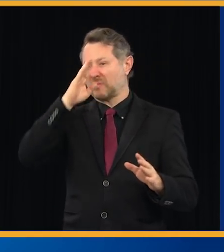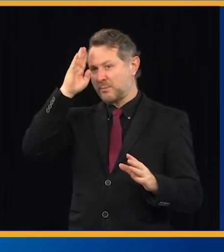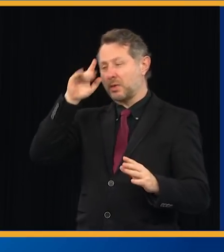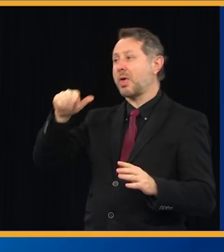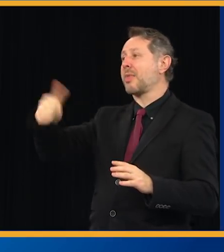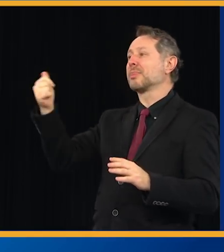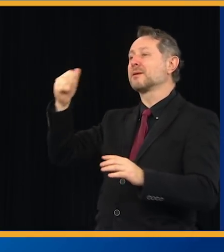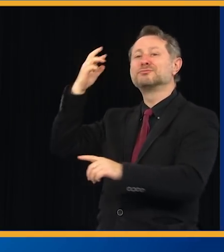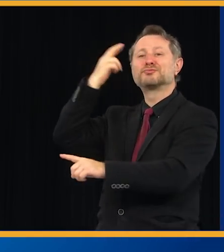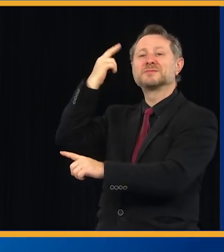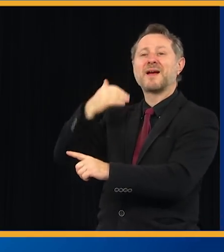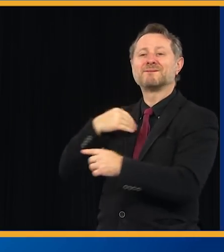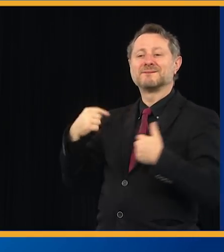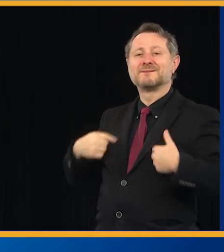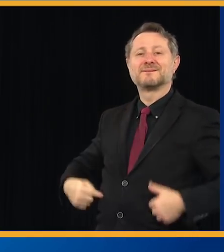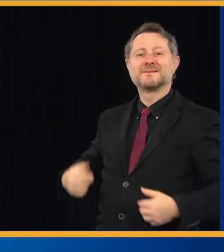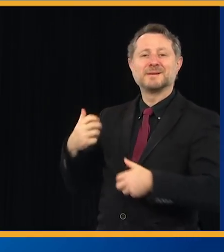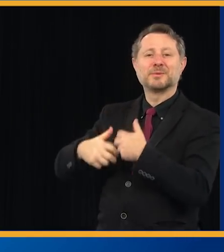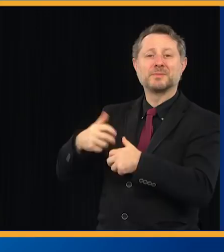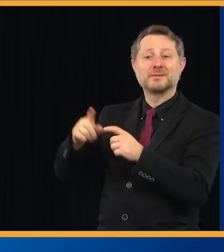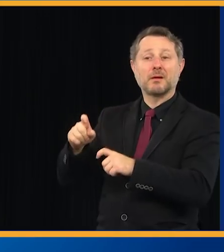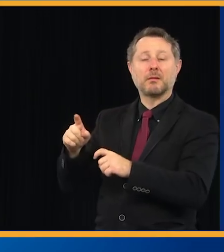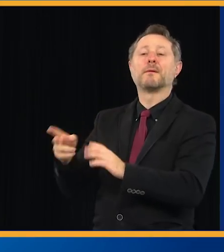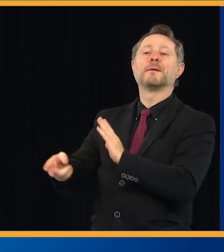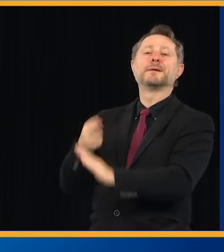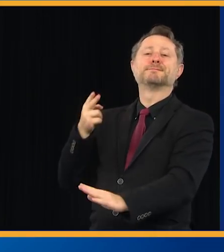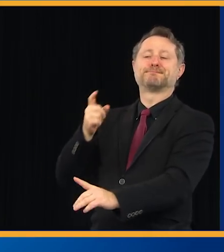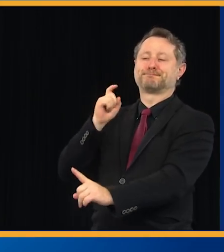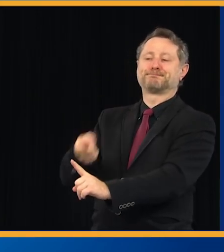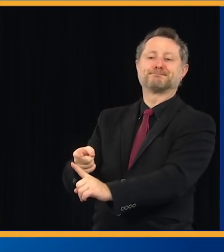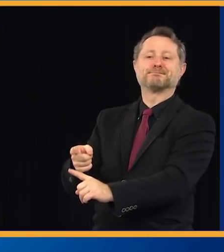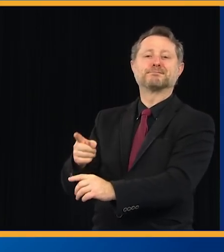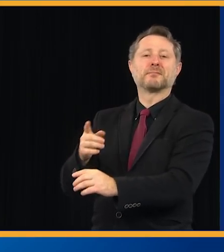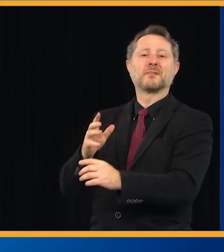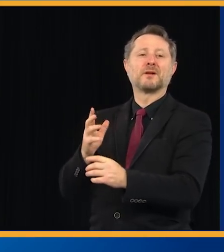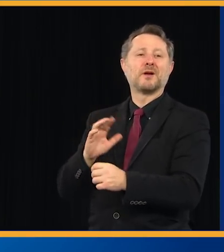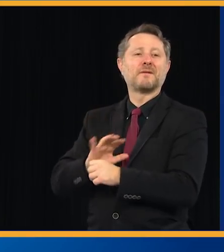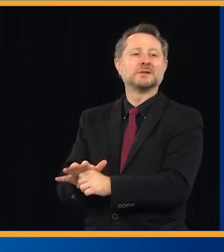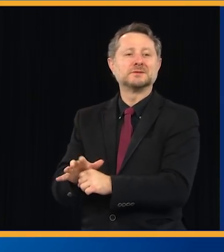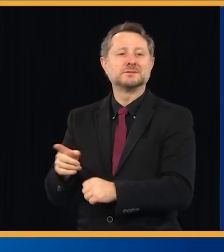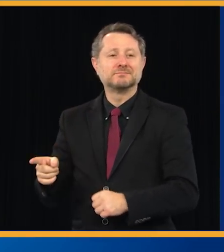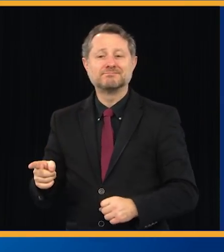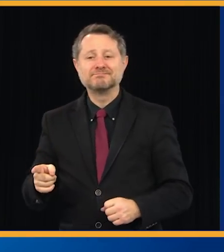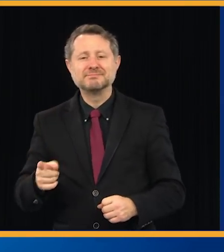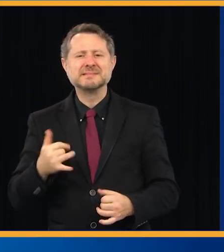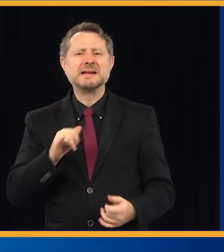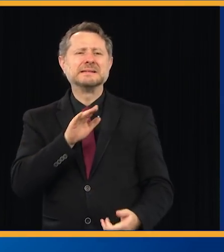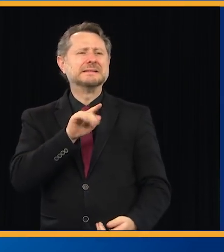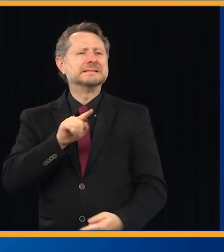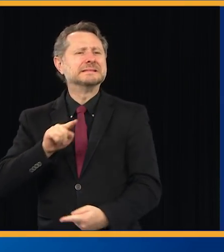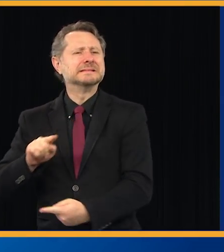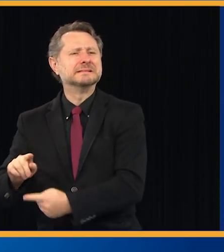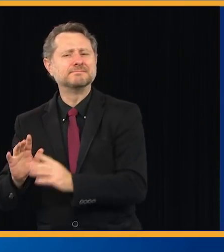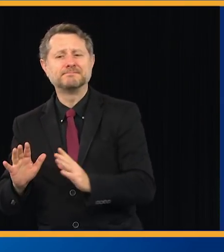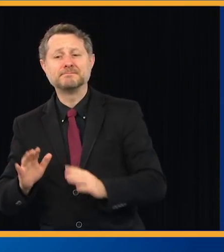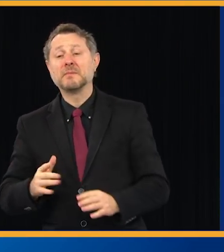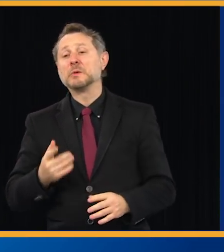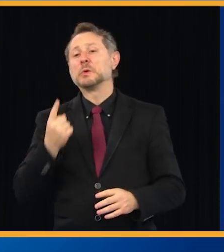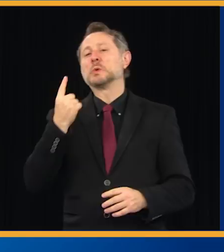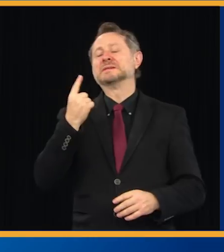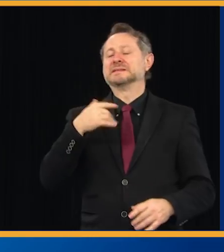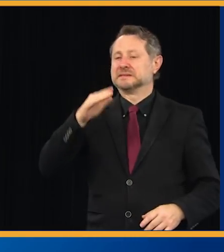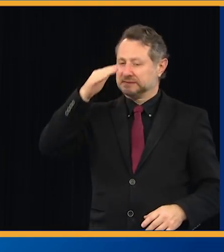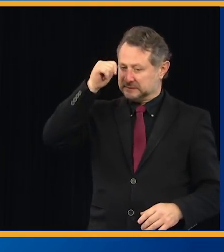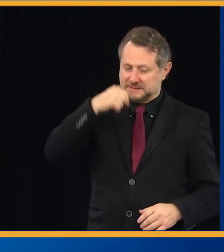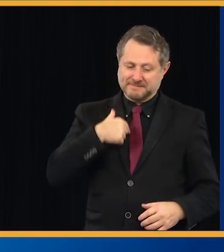is also going down. One of the most stubborn situations and the most distressing